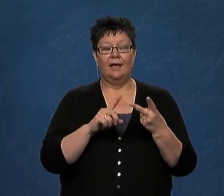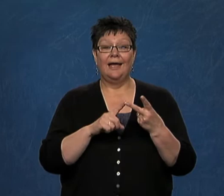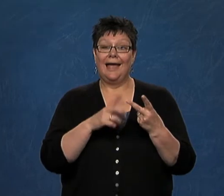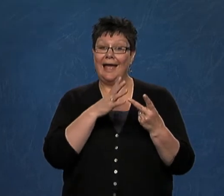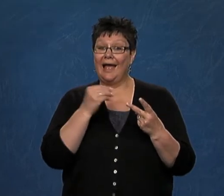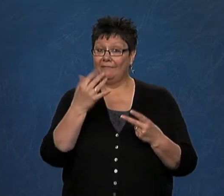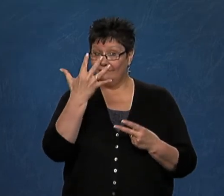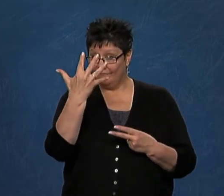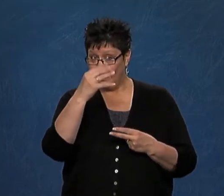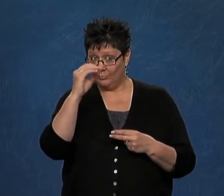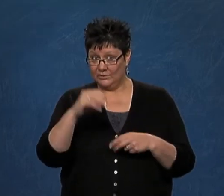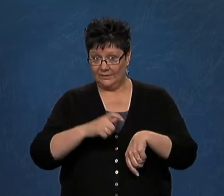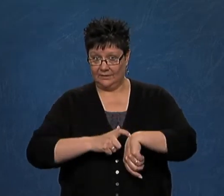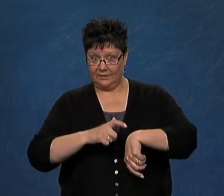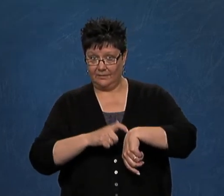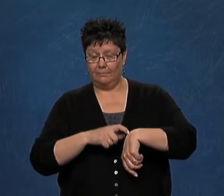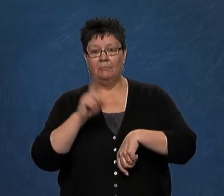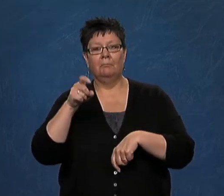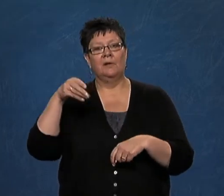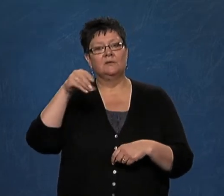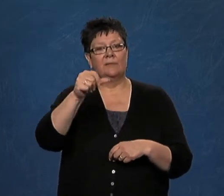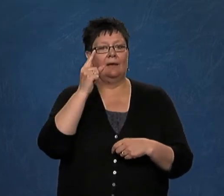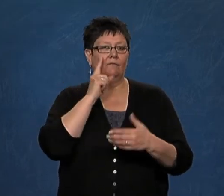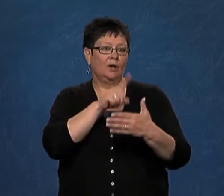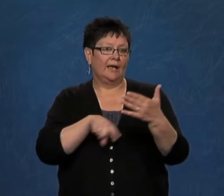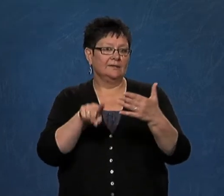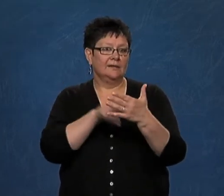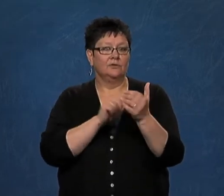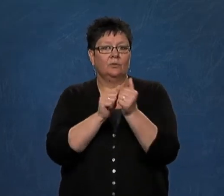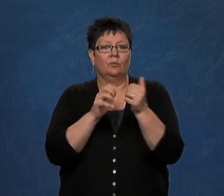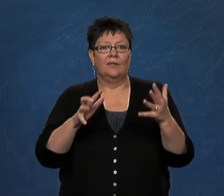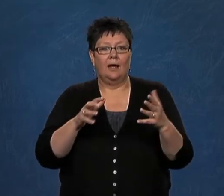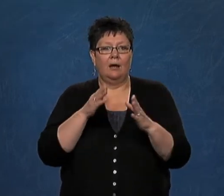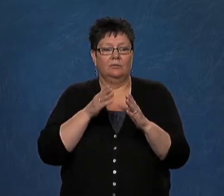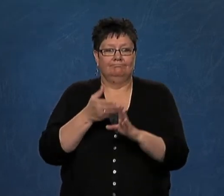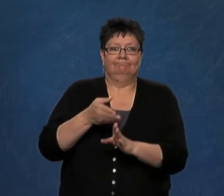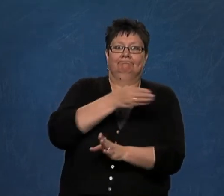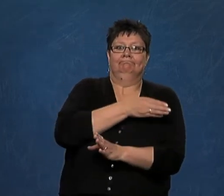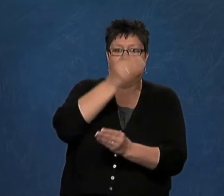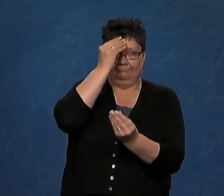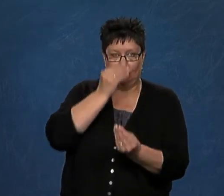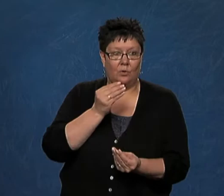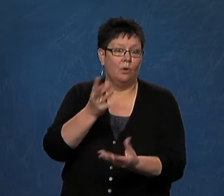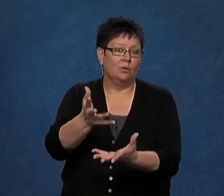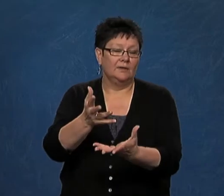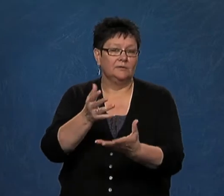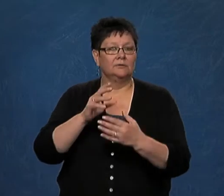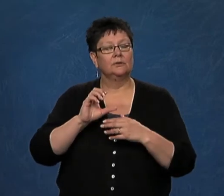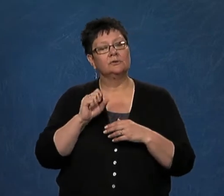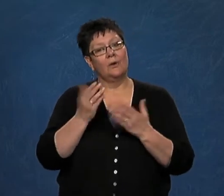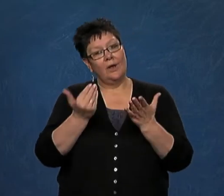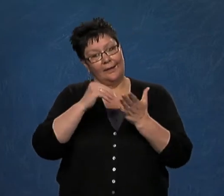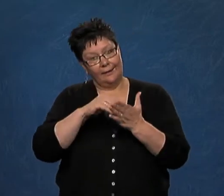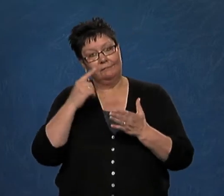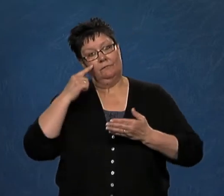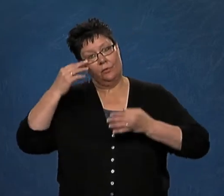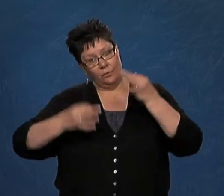50% of the cost is spent for travel and then also for cancellation fees without prior notice. So